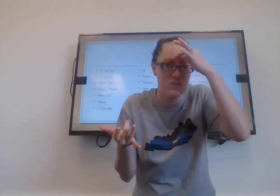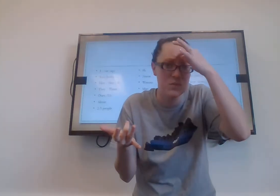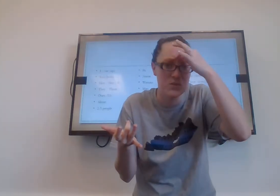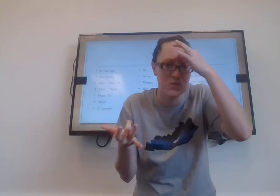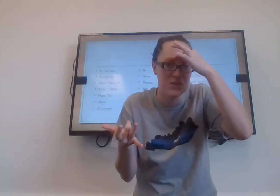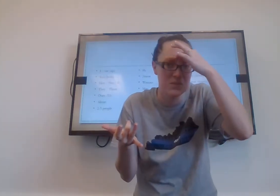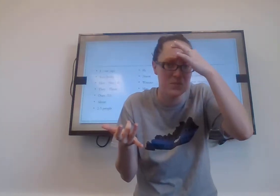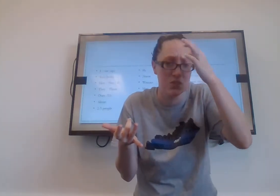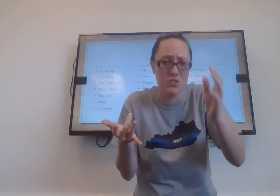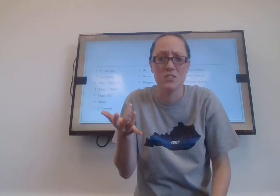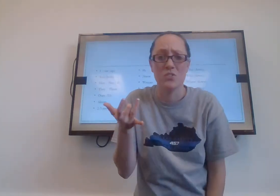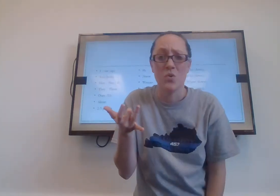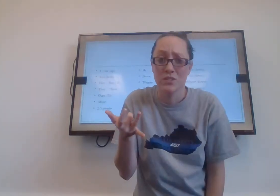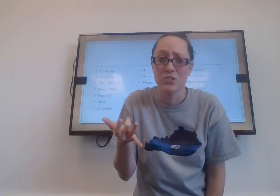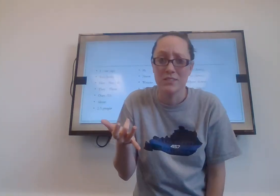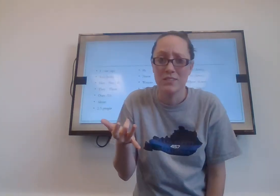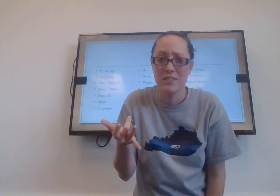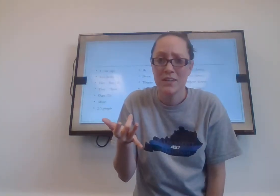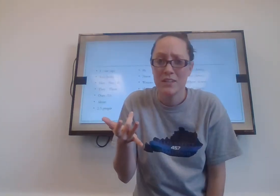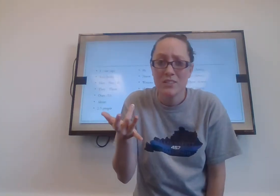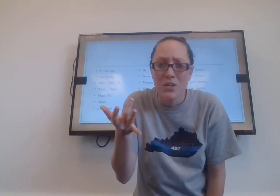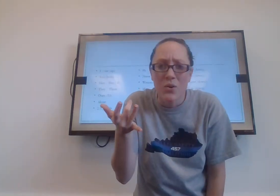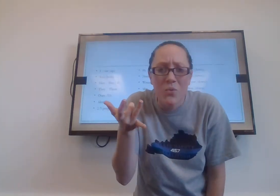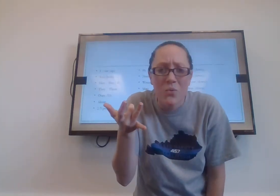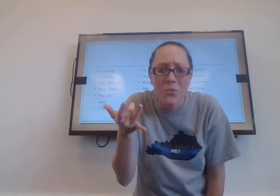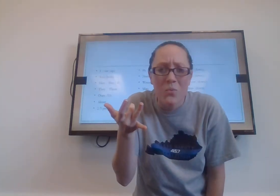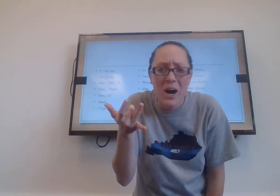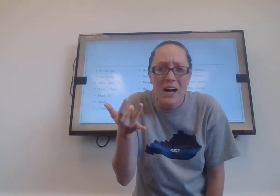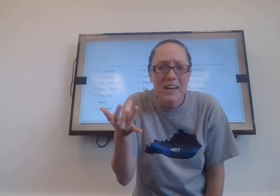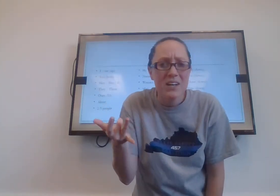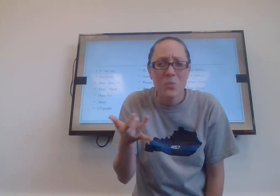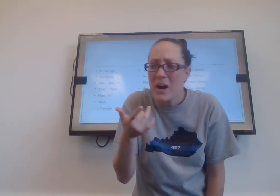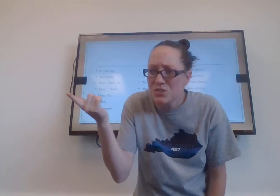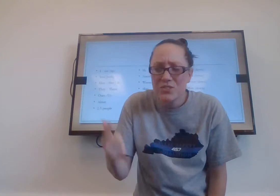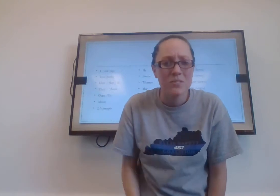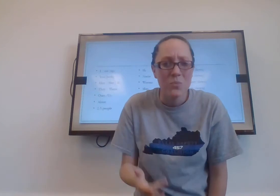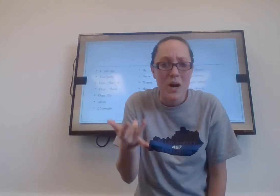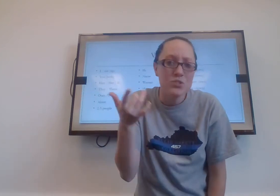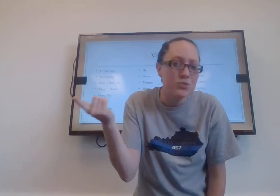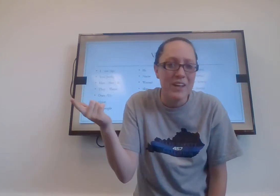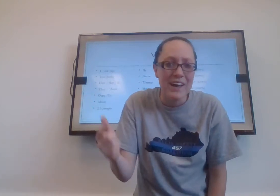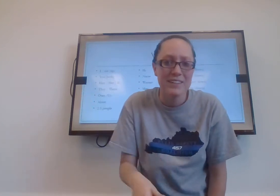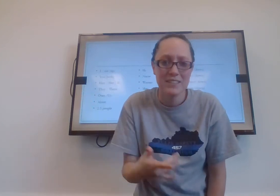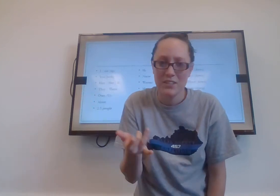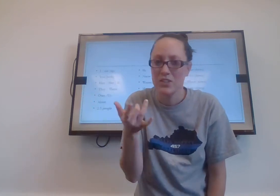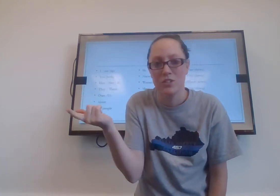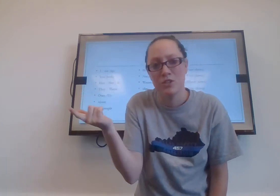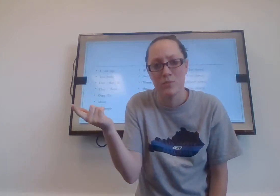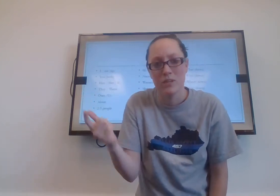are furrowed because this is a question. So why'd you do that? At any point.